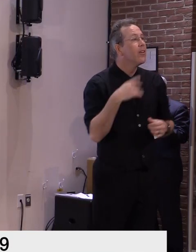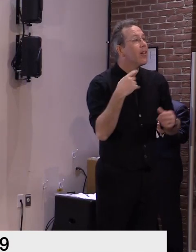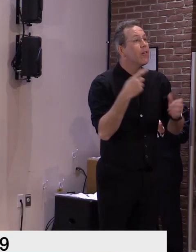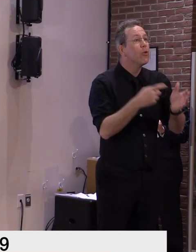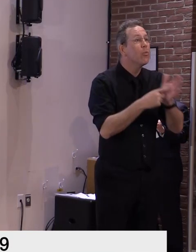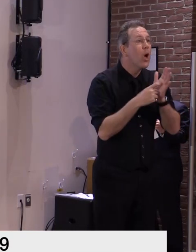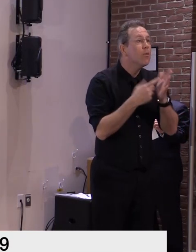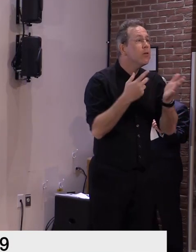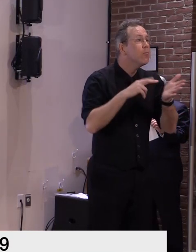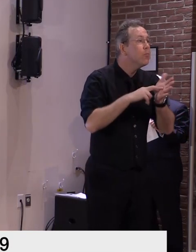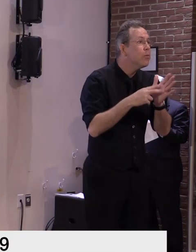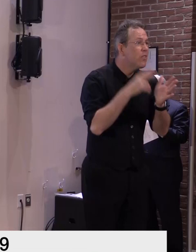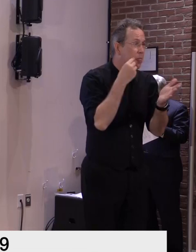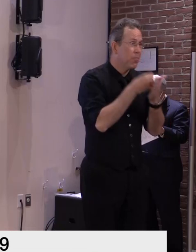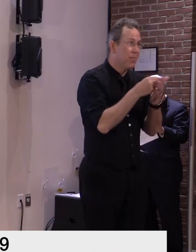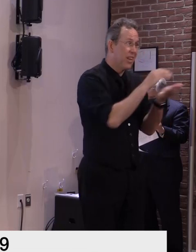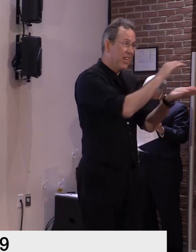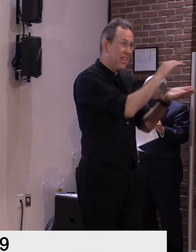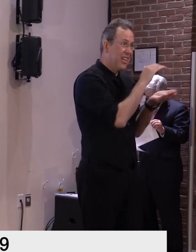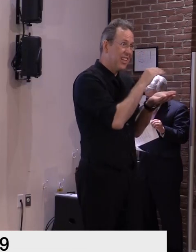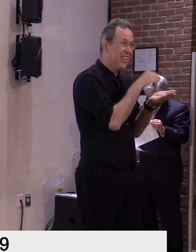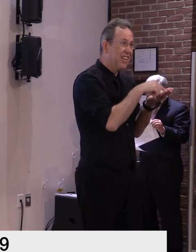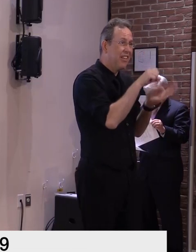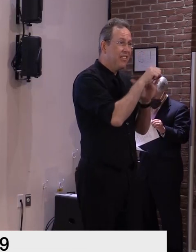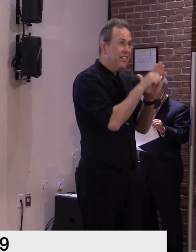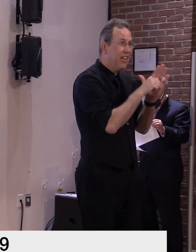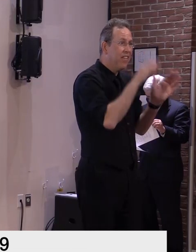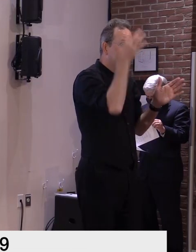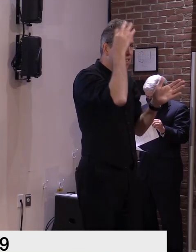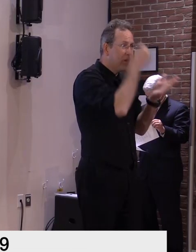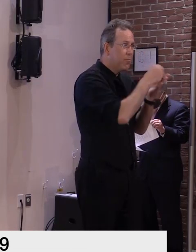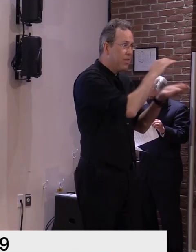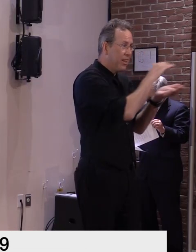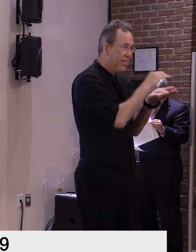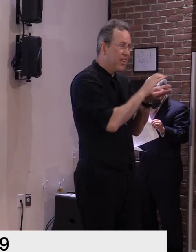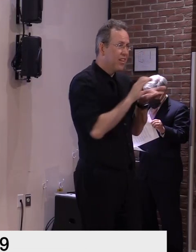dollars indicate that our Summer Matters activities should